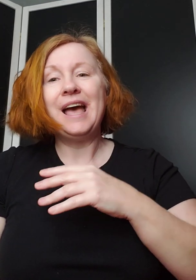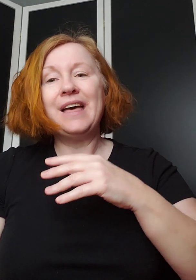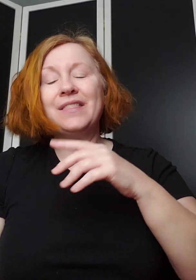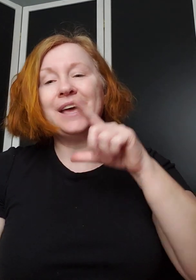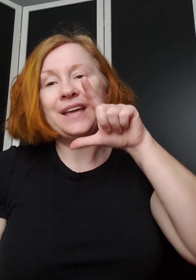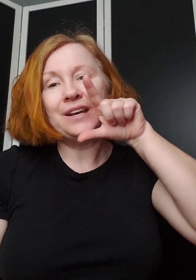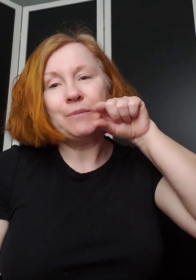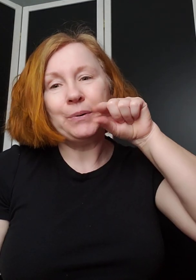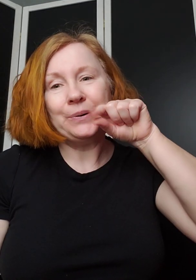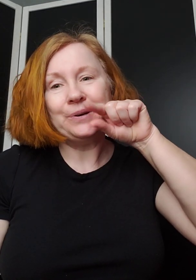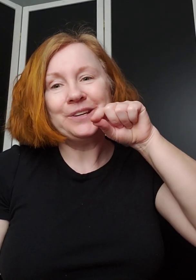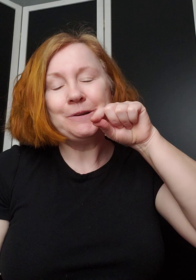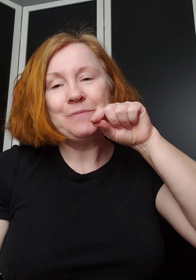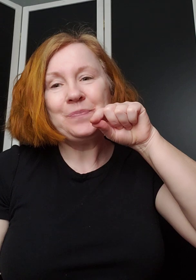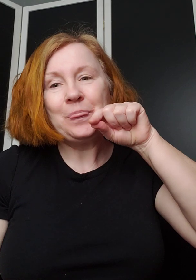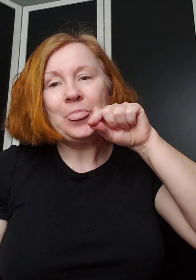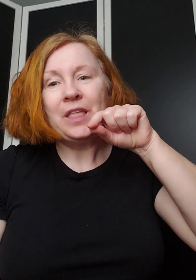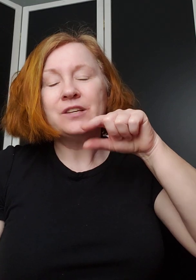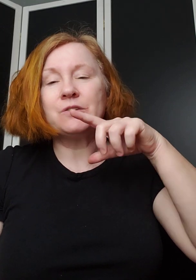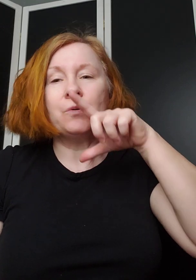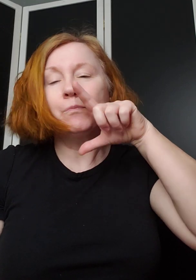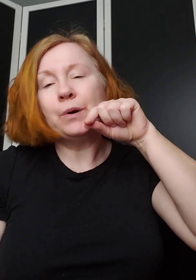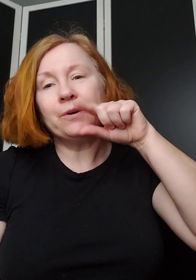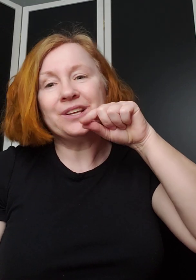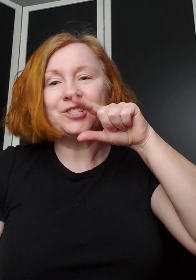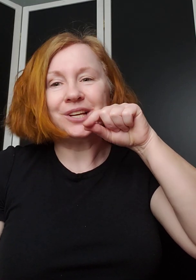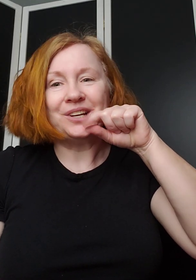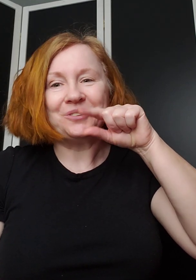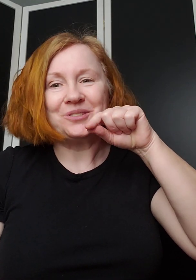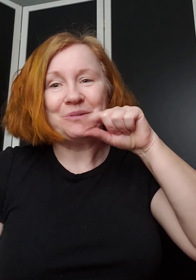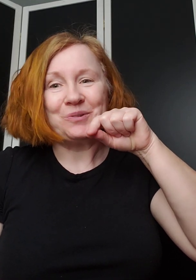and then bird. So bird and chicken are the same word.